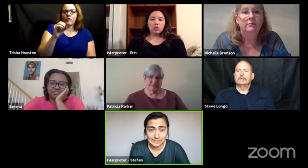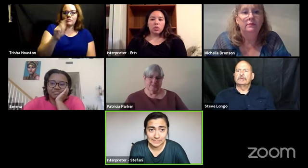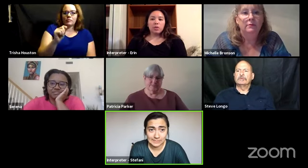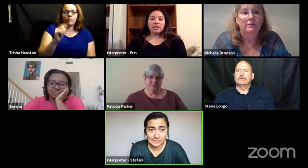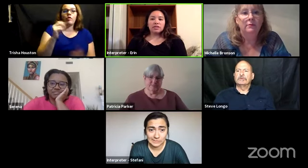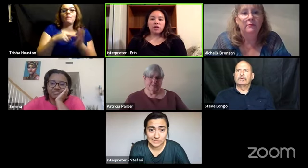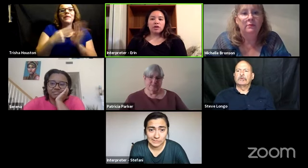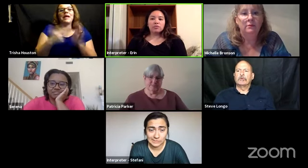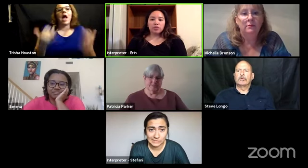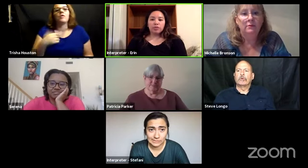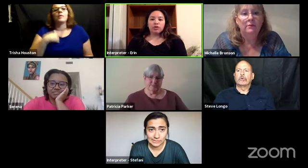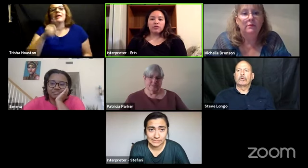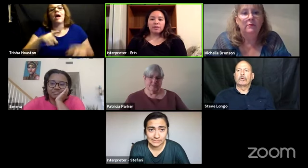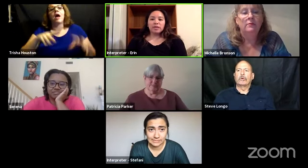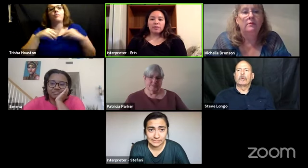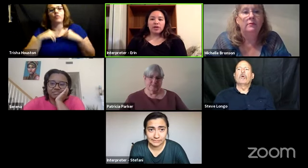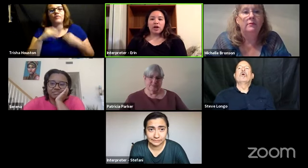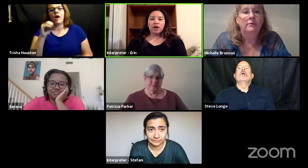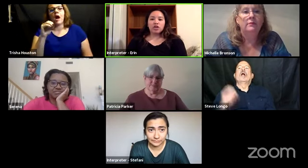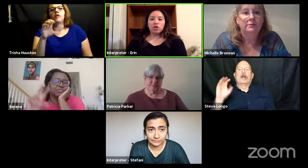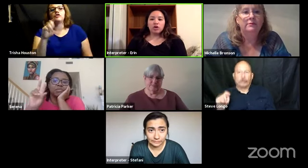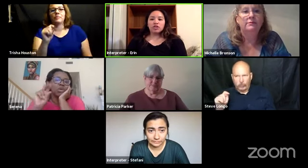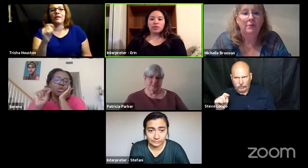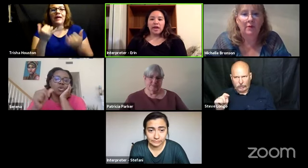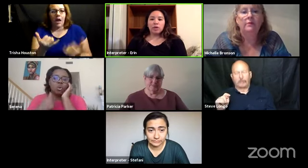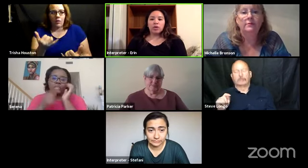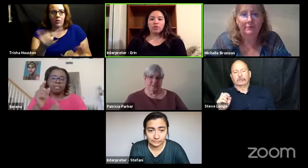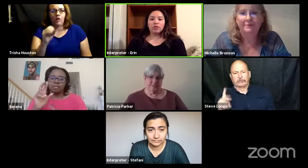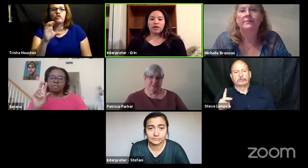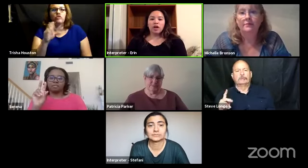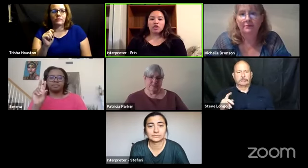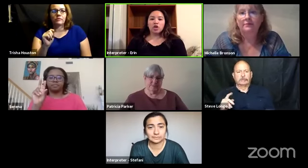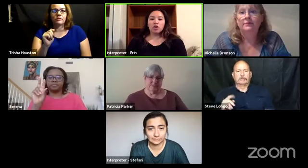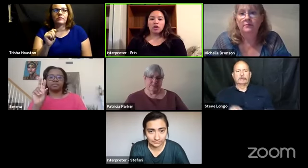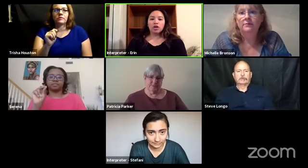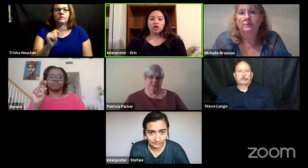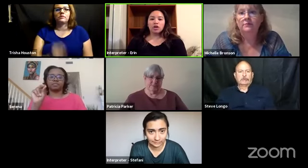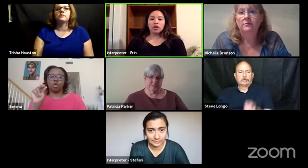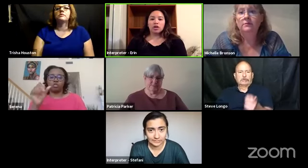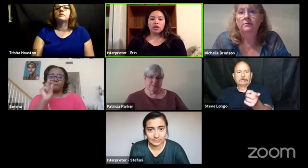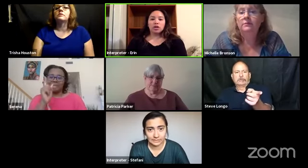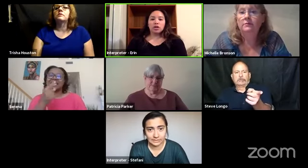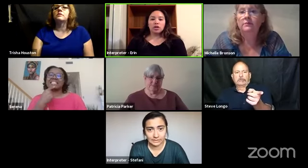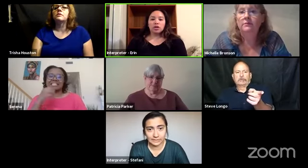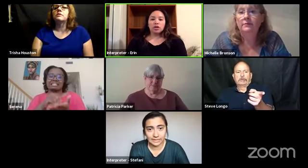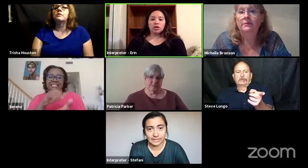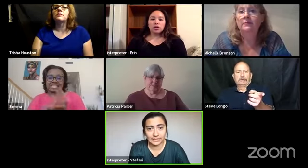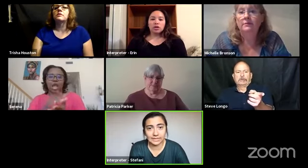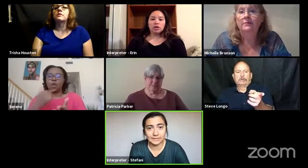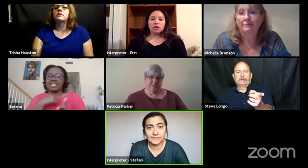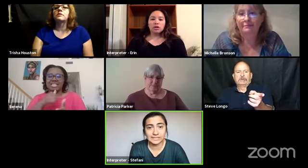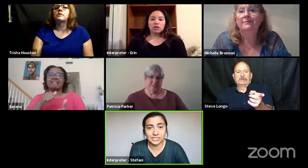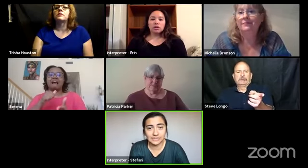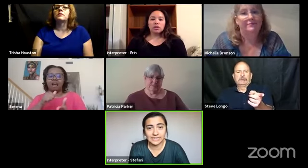Well, we must have approved September in October, so now we're approving October. Okay, this is Serena.